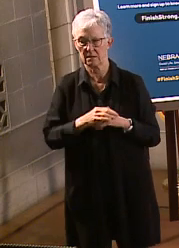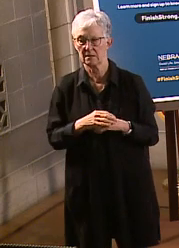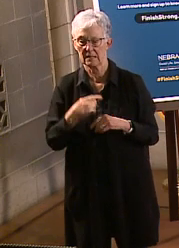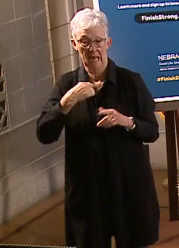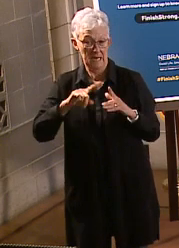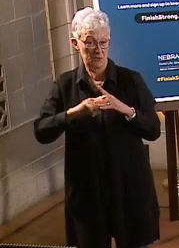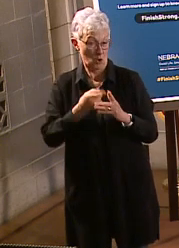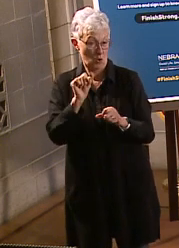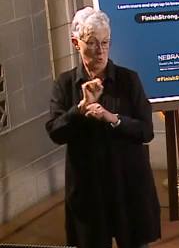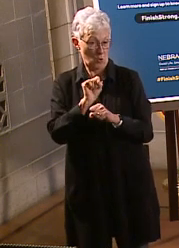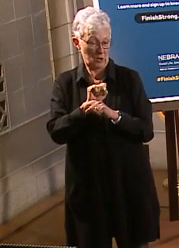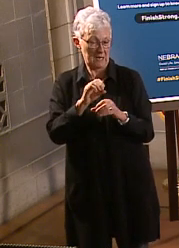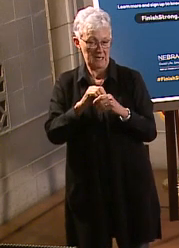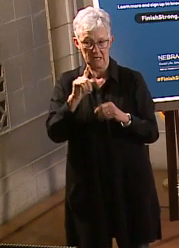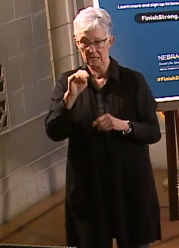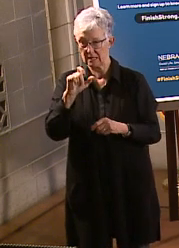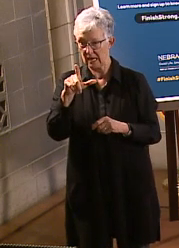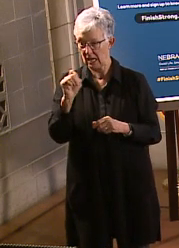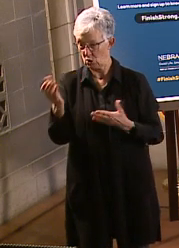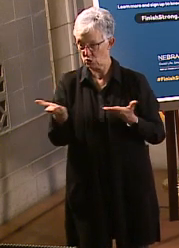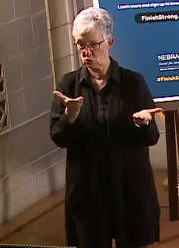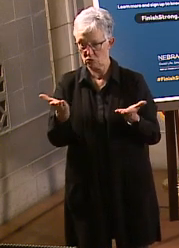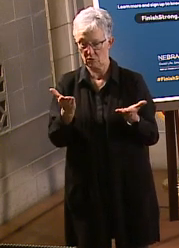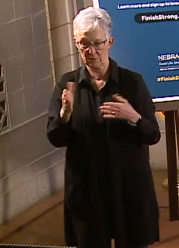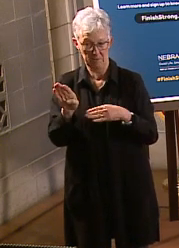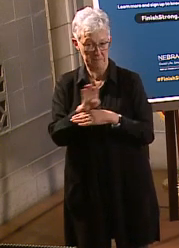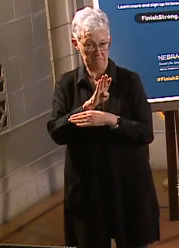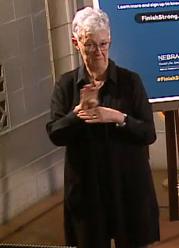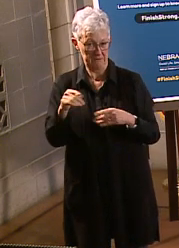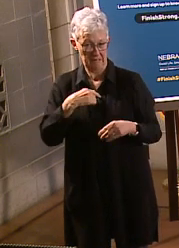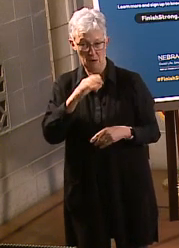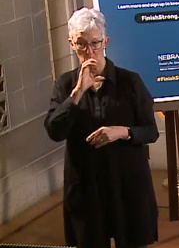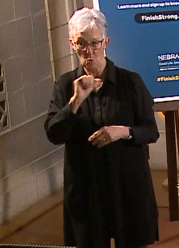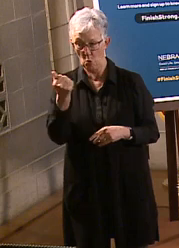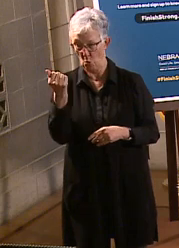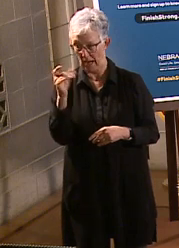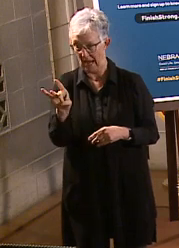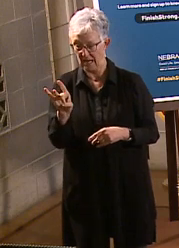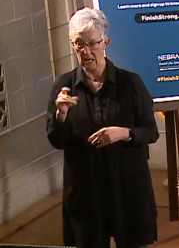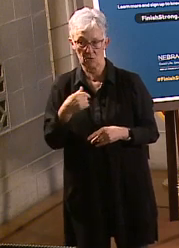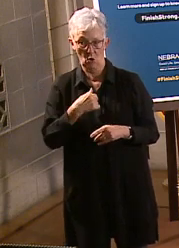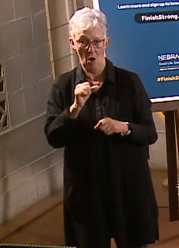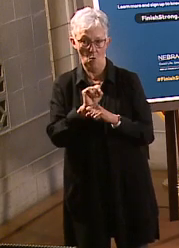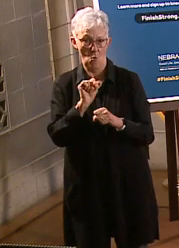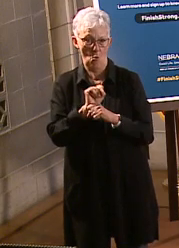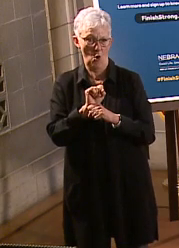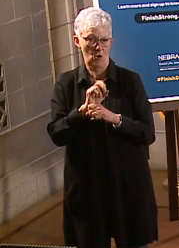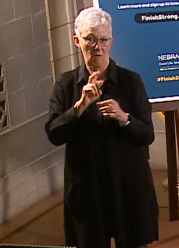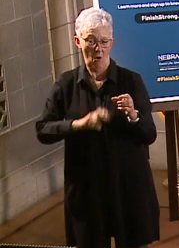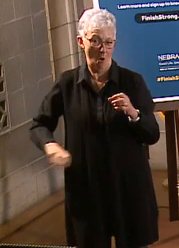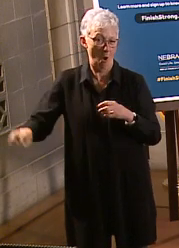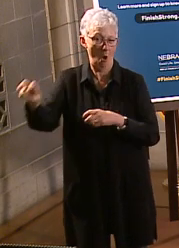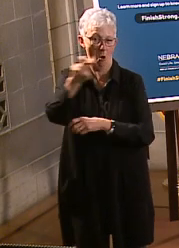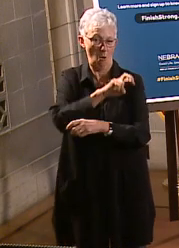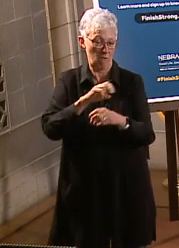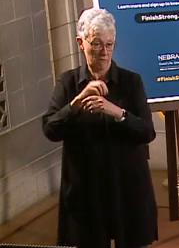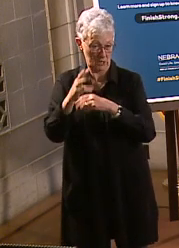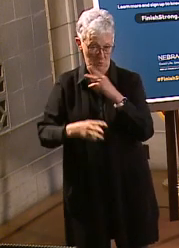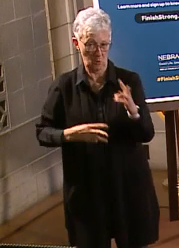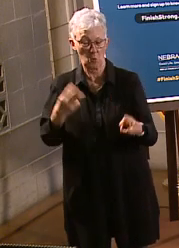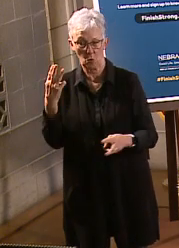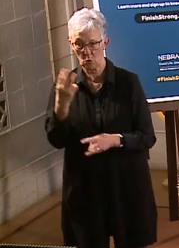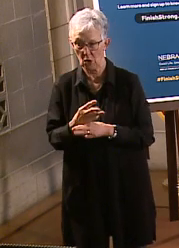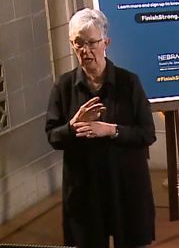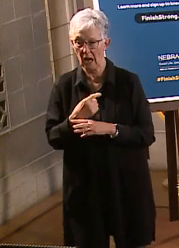when I was 18 years old, making a career of it that took me around the world, serving in global leadership roles. I also founded